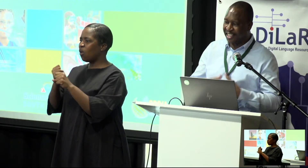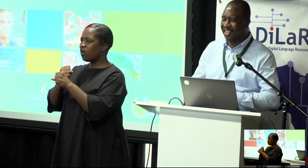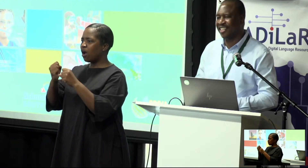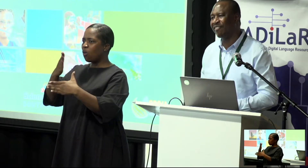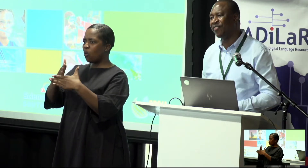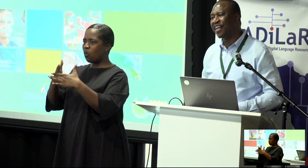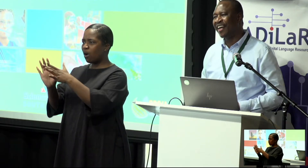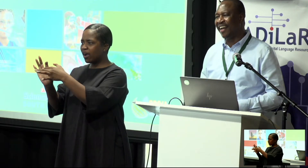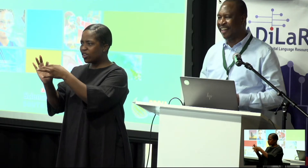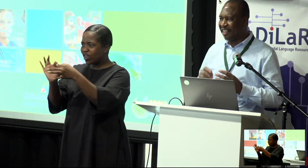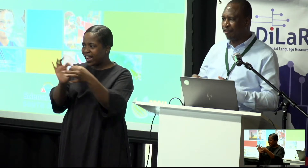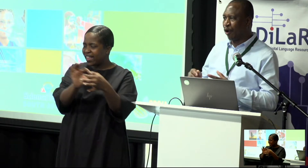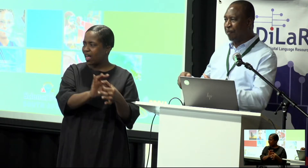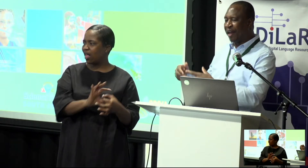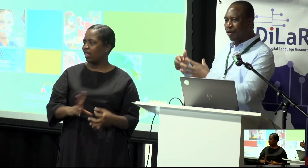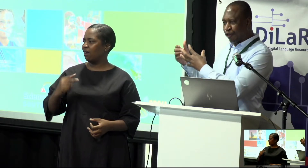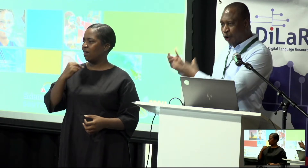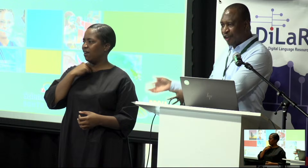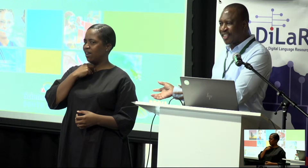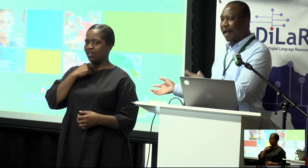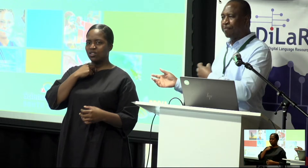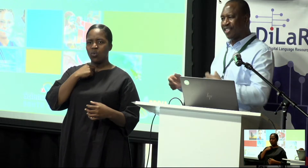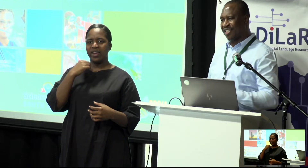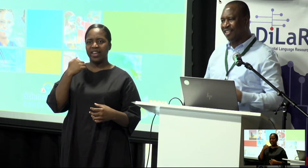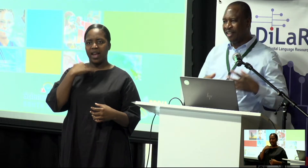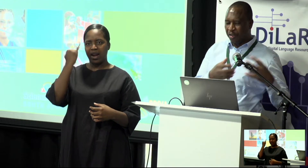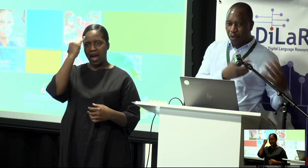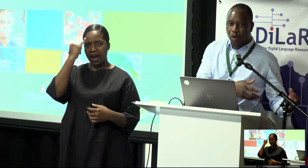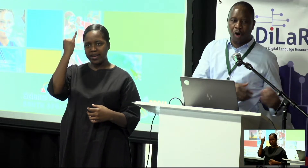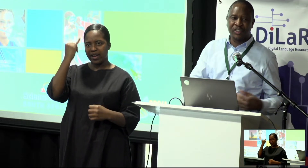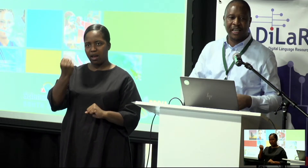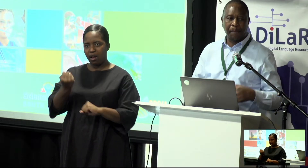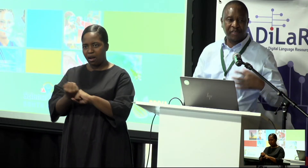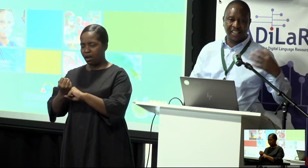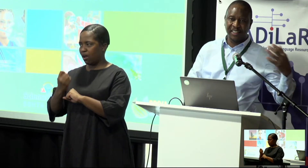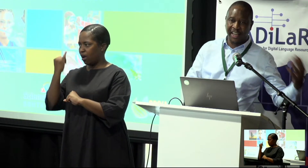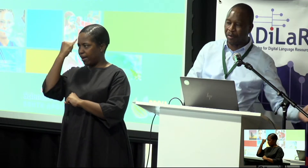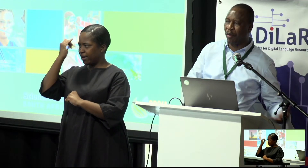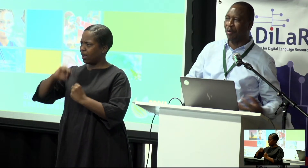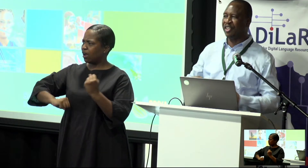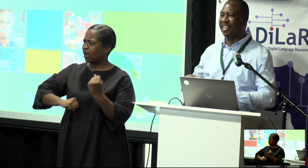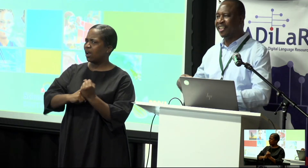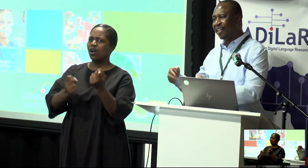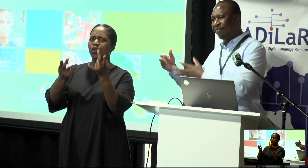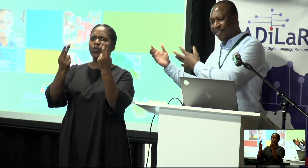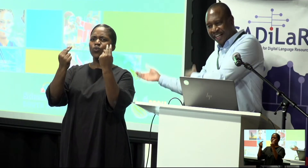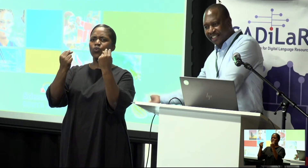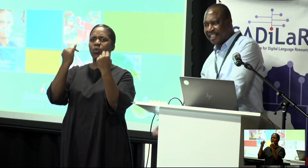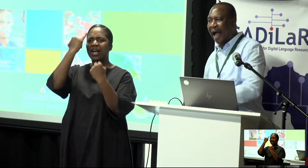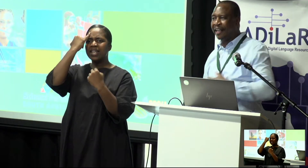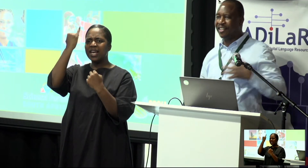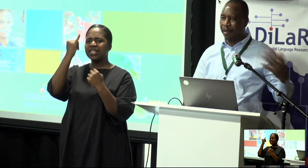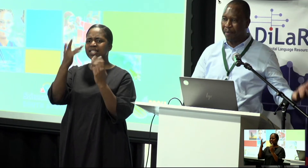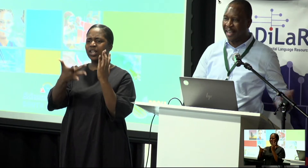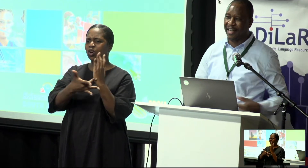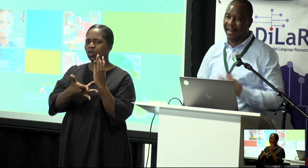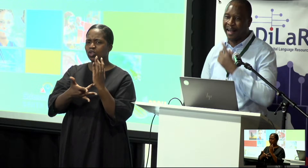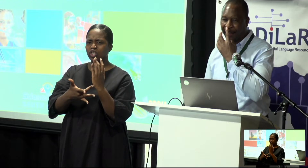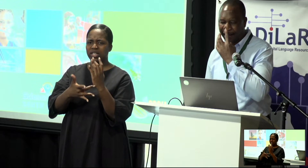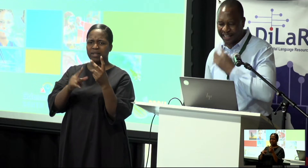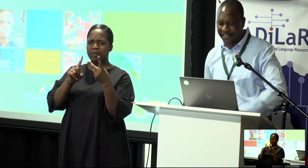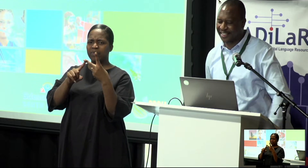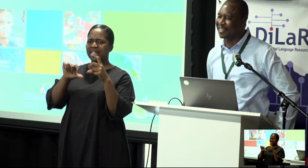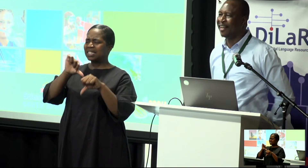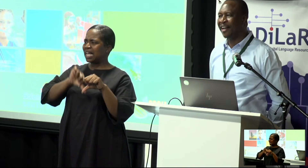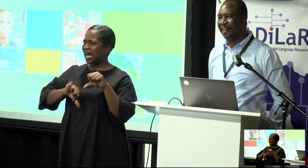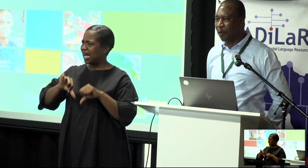can assist in the development of concepts, new concepts in technology, in science, in maths and